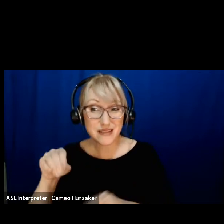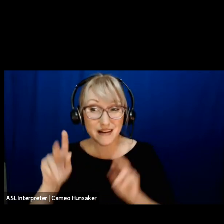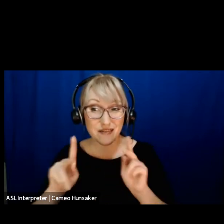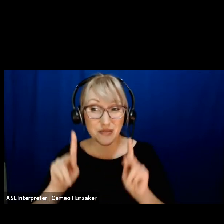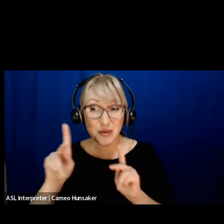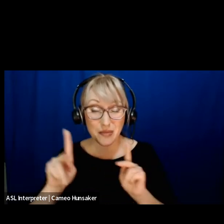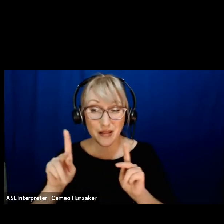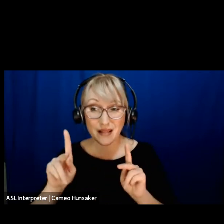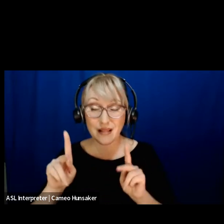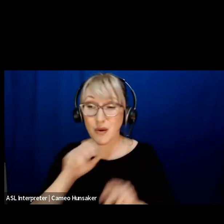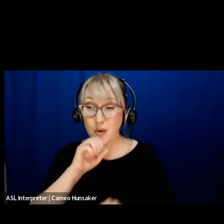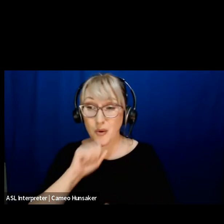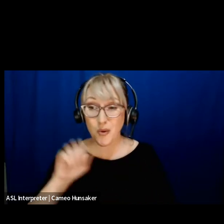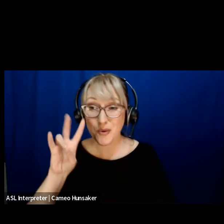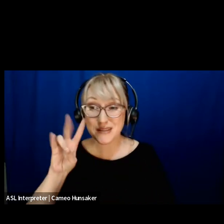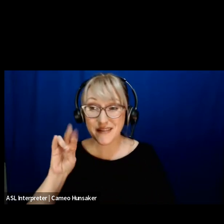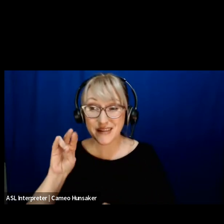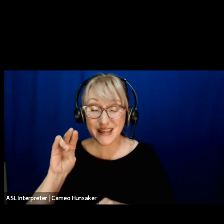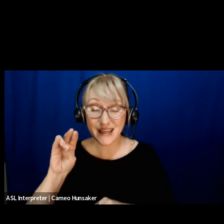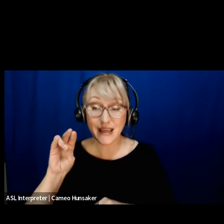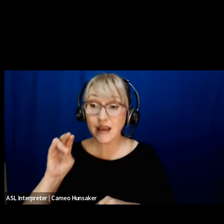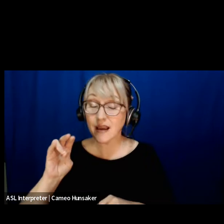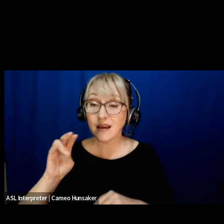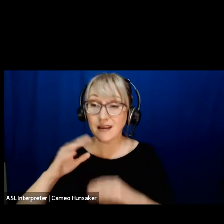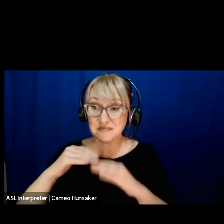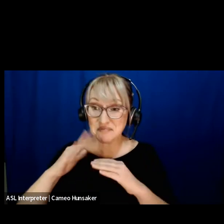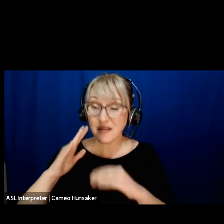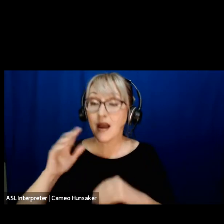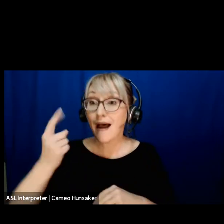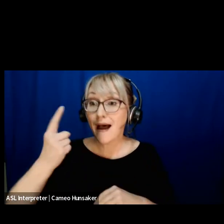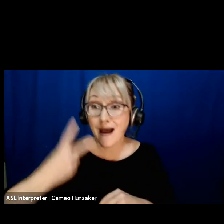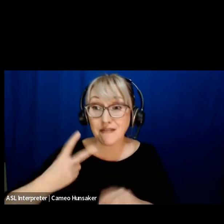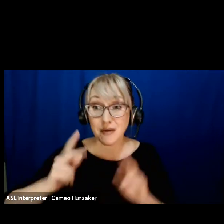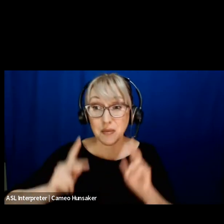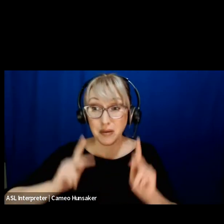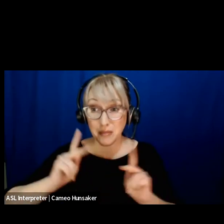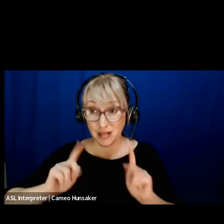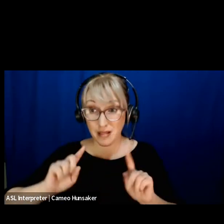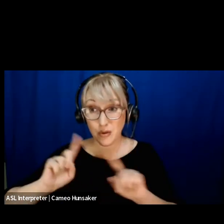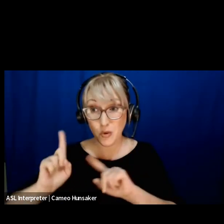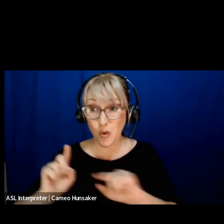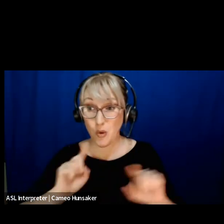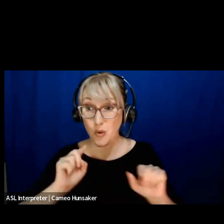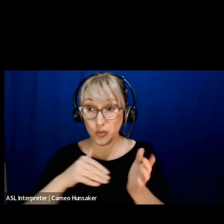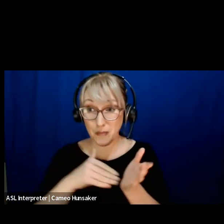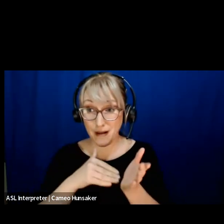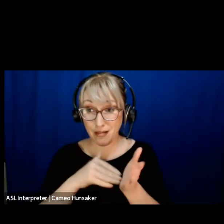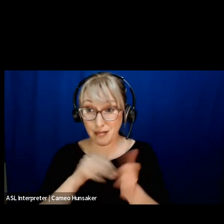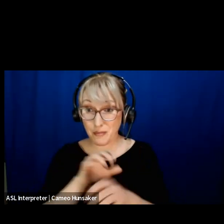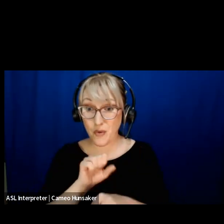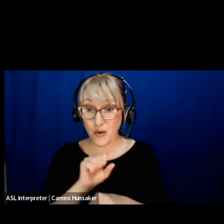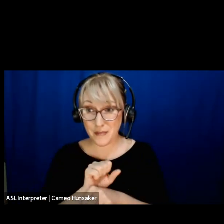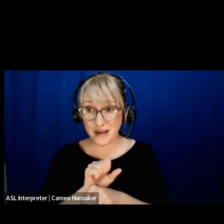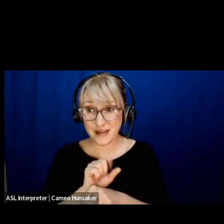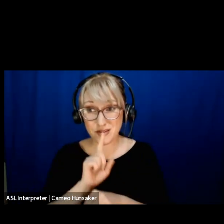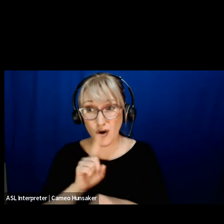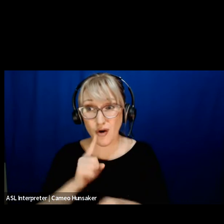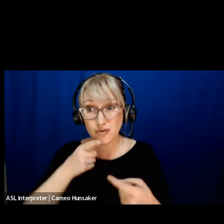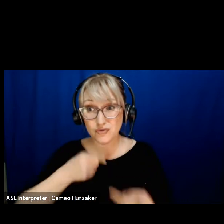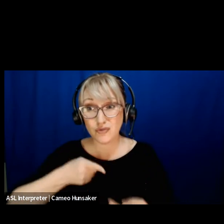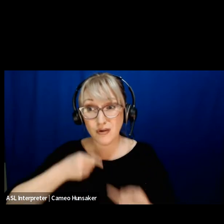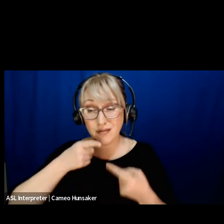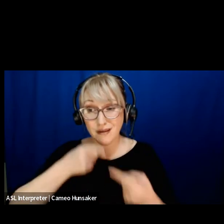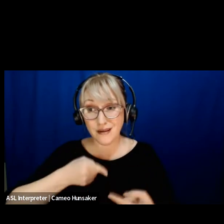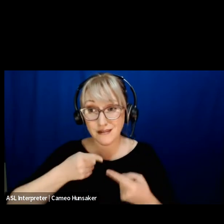our 70s, half of people who are going to medical appointments are struggling to